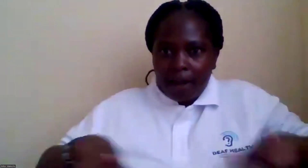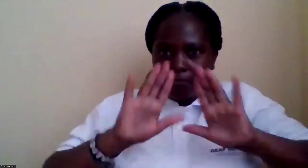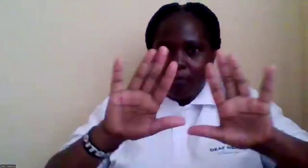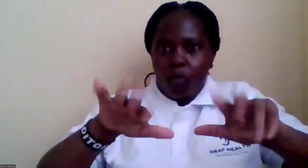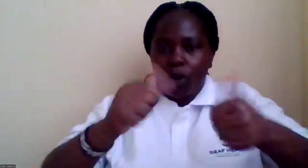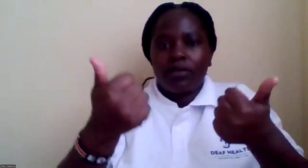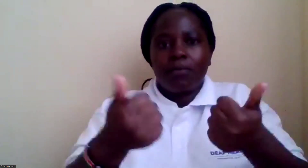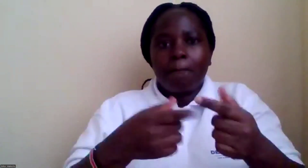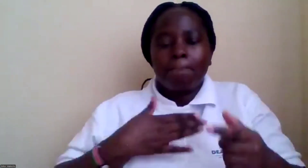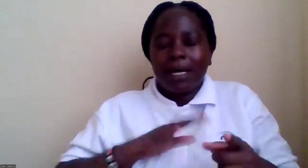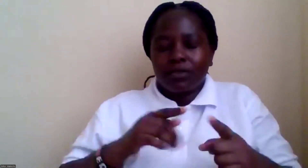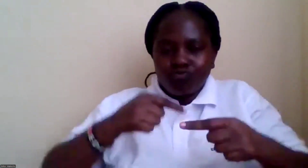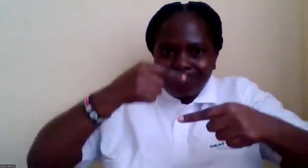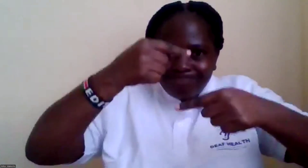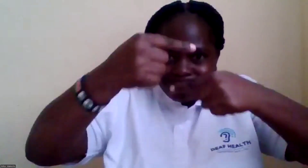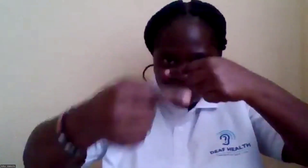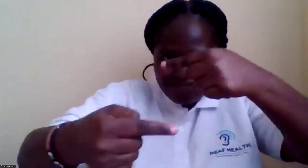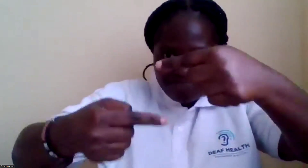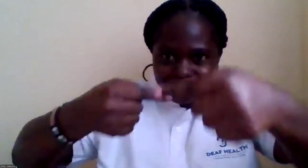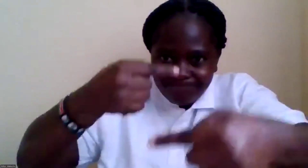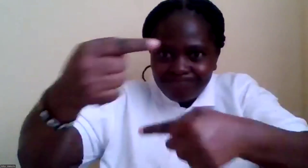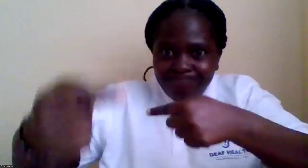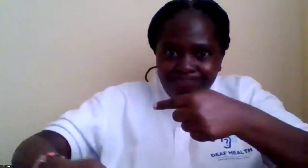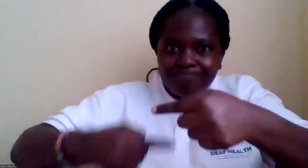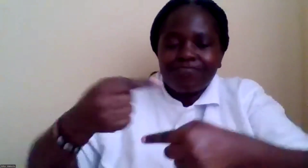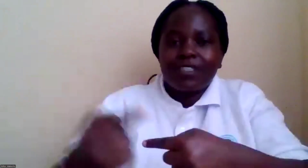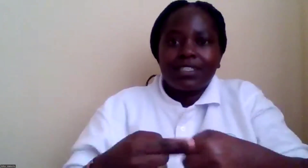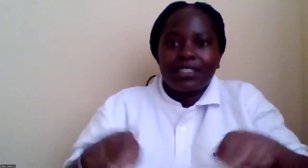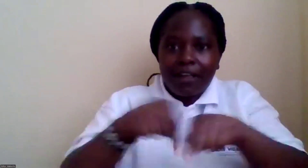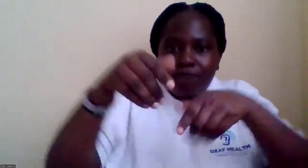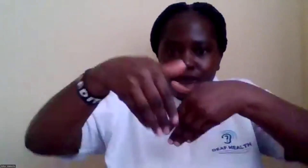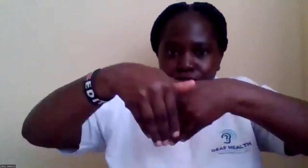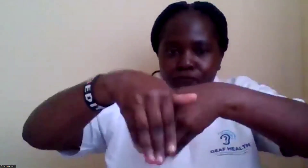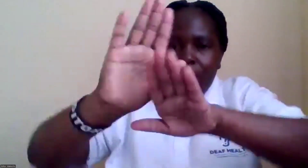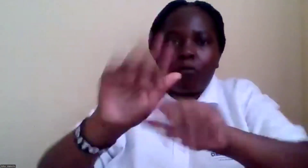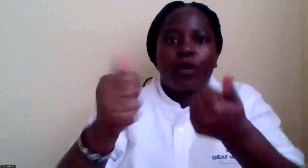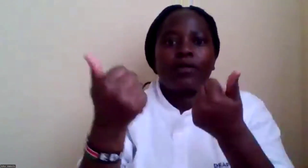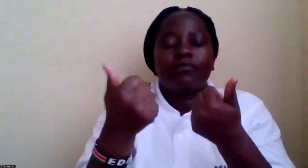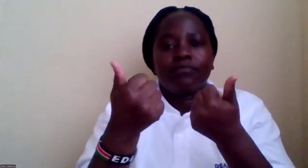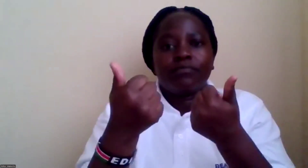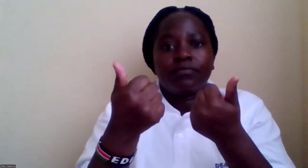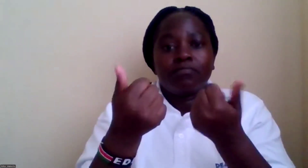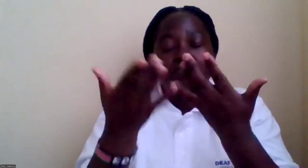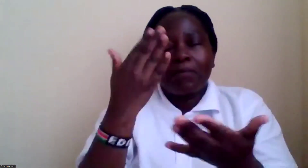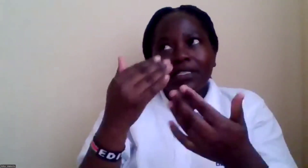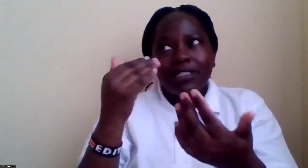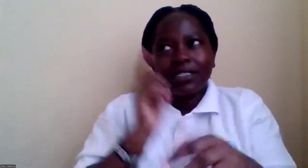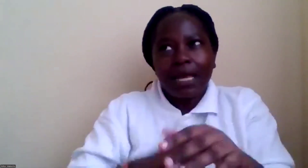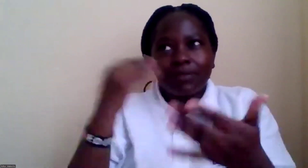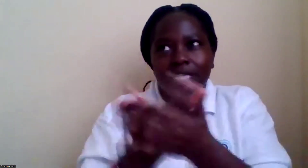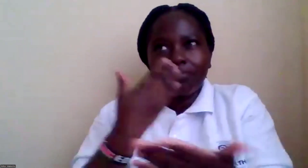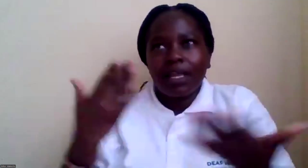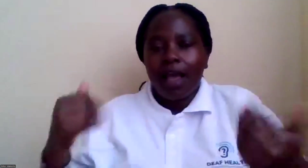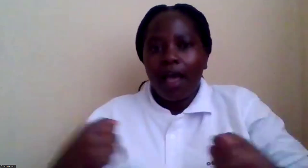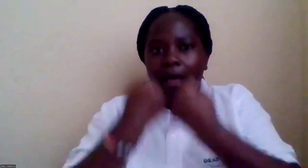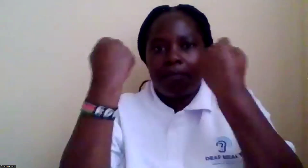consistent in who you're seeing and how they're following up with your case, so that, you know, in case something happens, you know, they have your